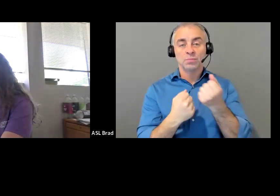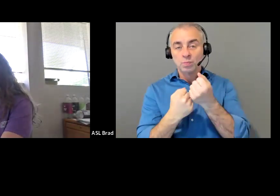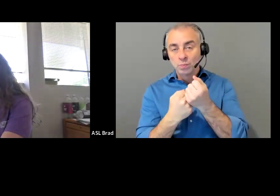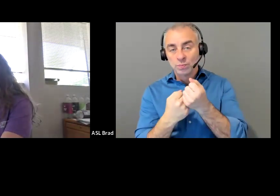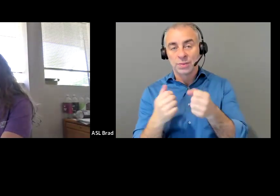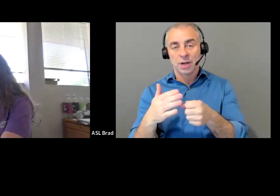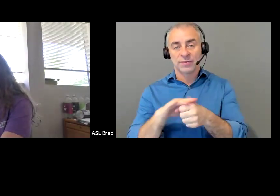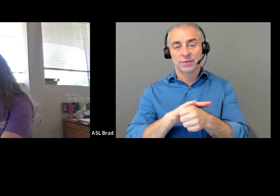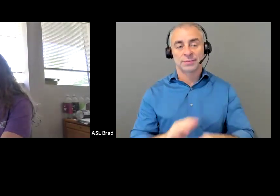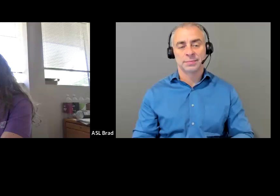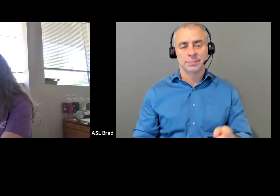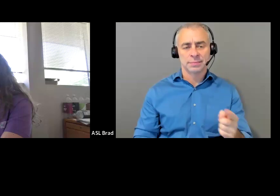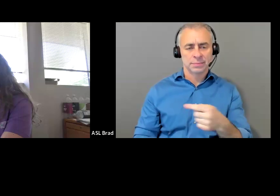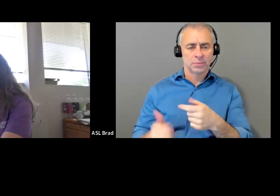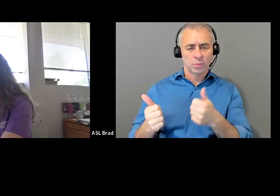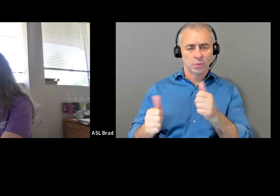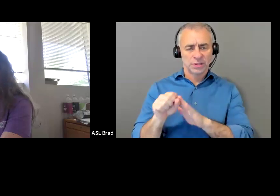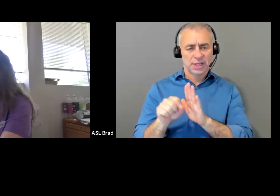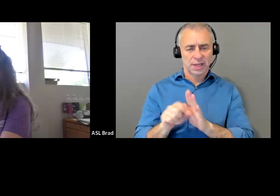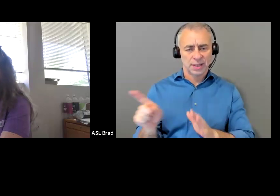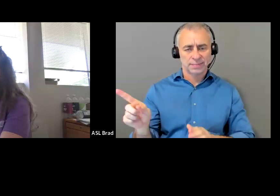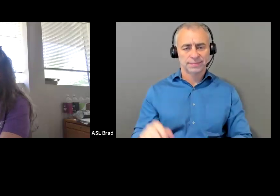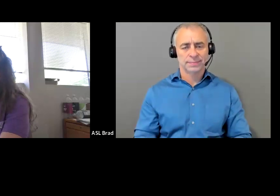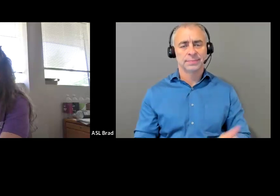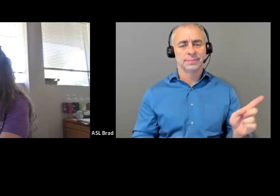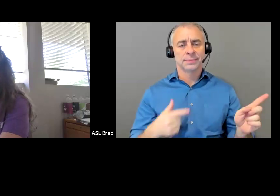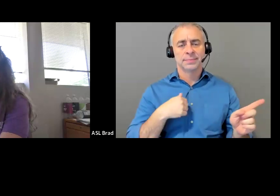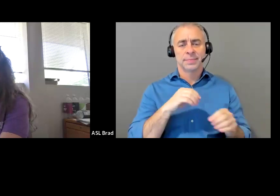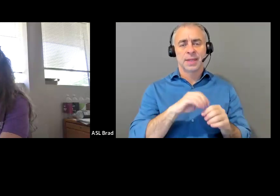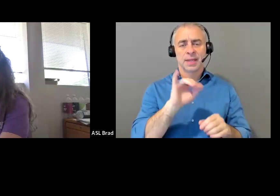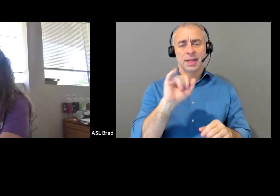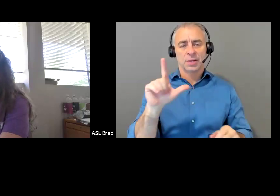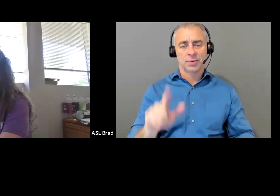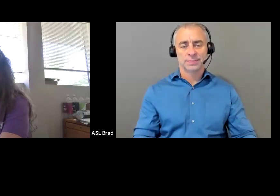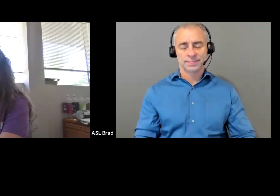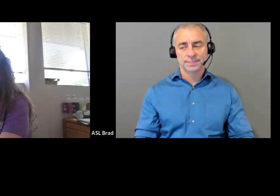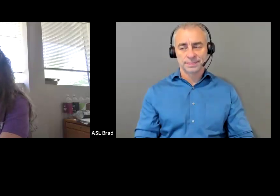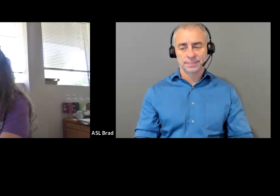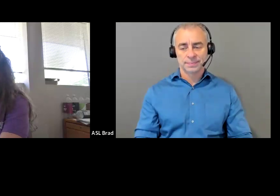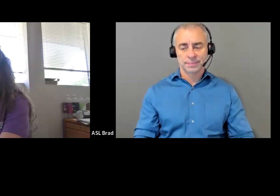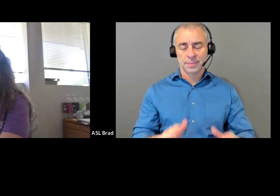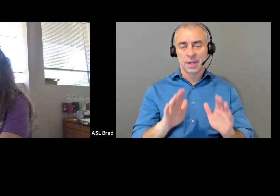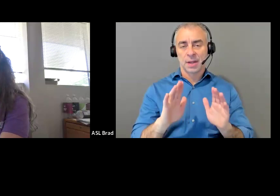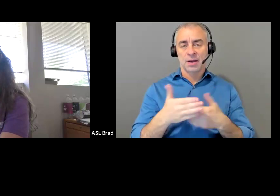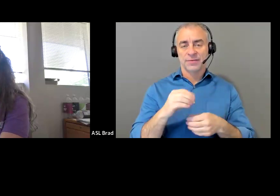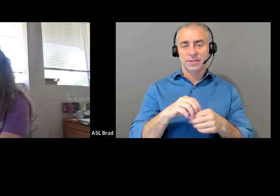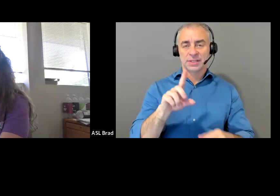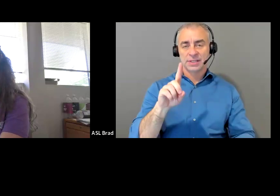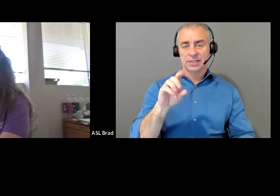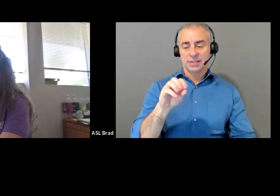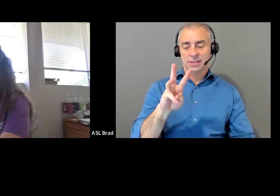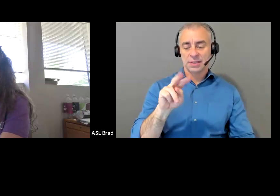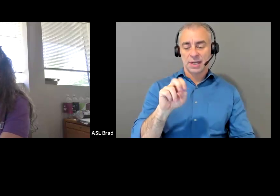Thank you. And you're in which state? We are in Illinois. Okay. Our office is in Downers Grove, and we